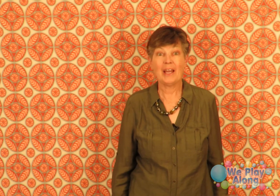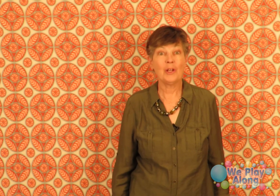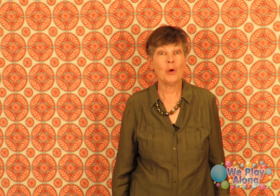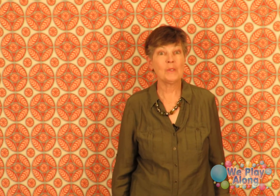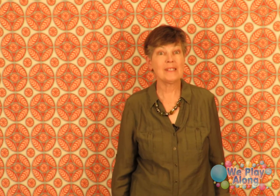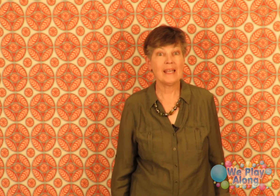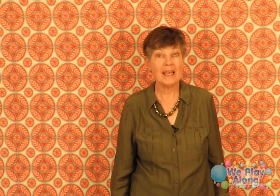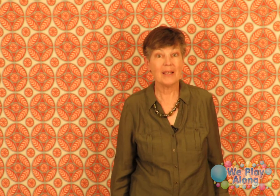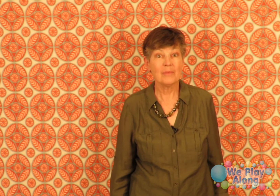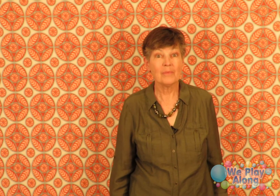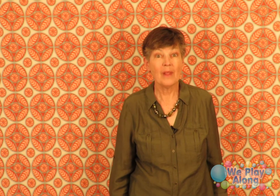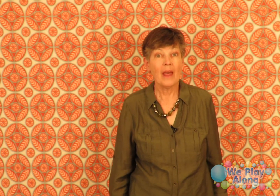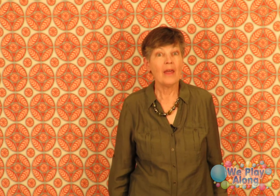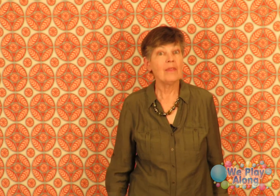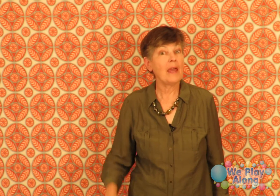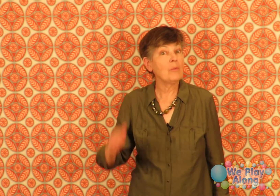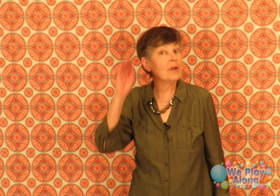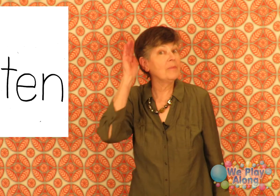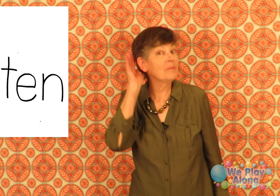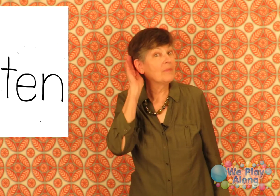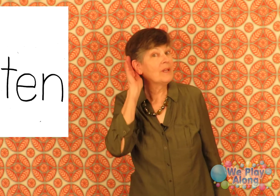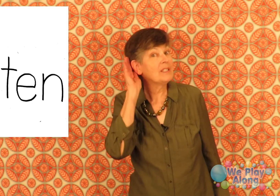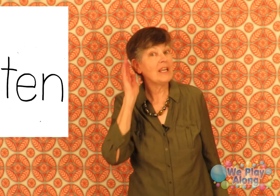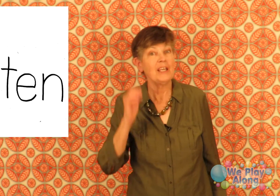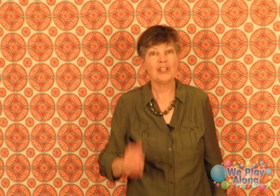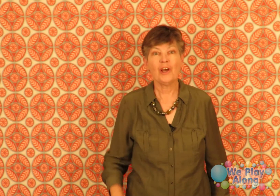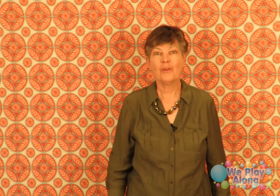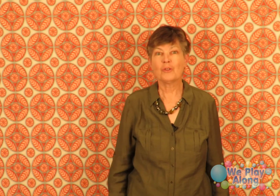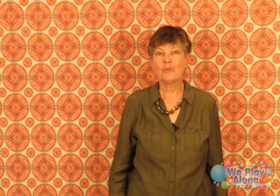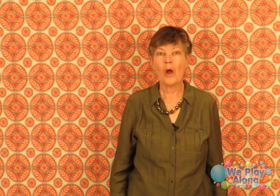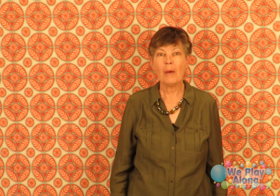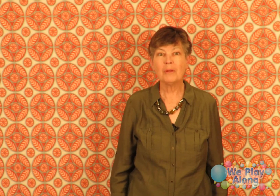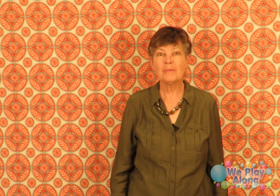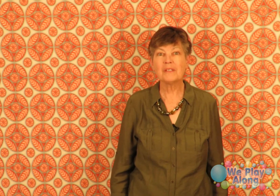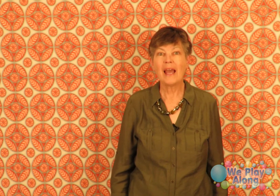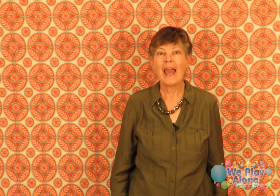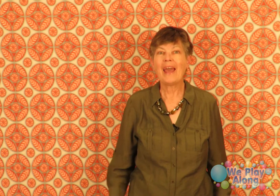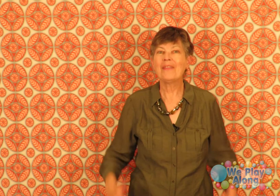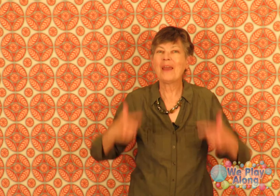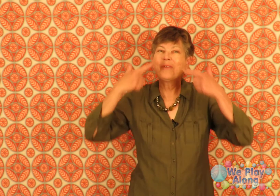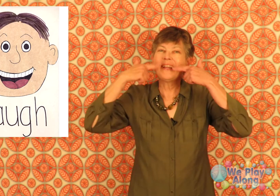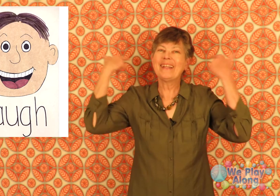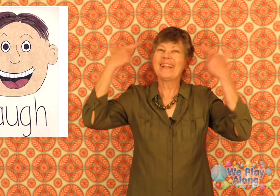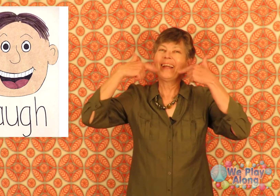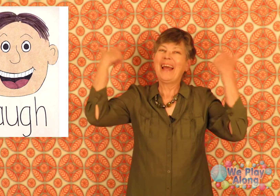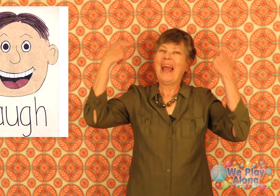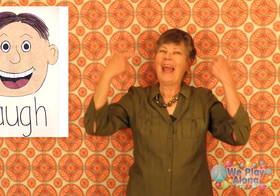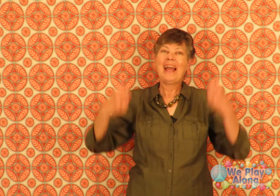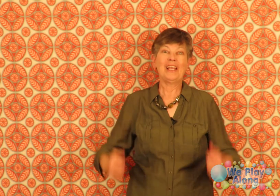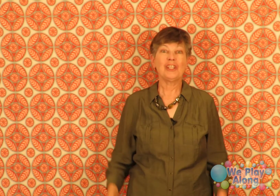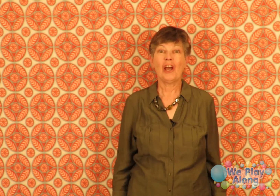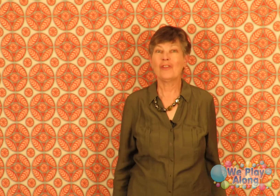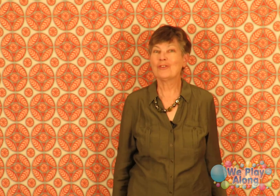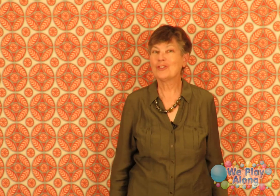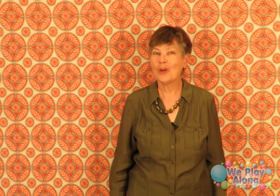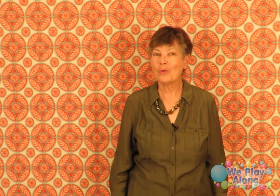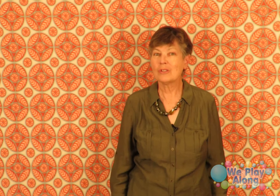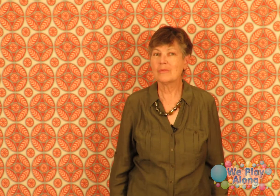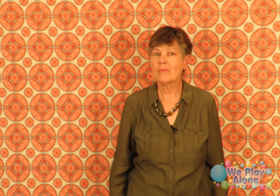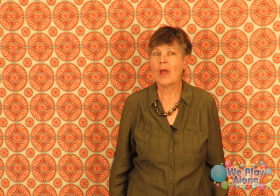and go seek. They would to each other's problems, and they would at each other's jokes.